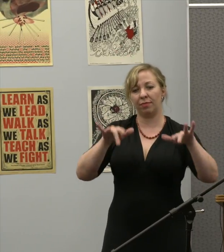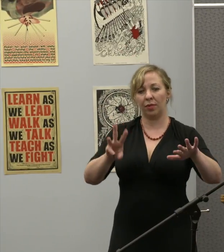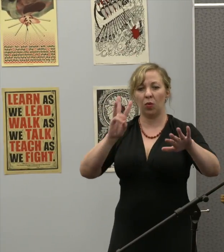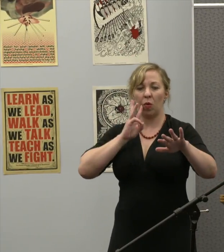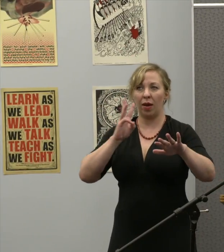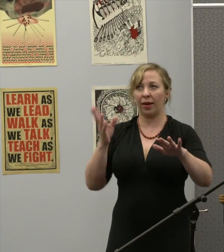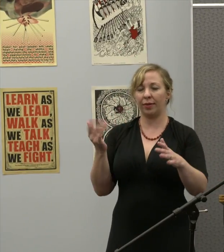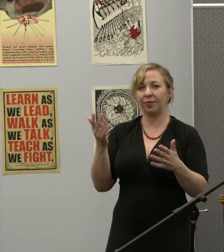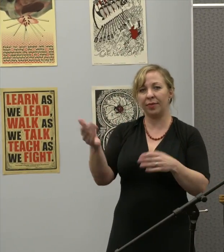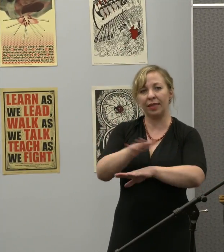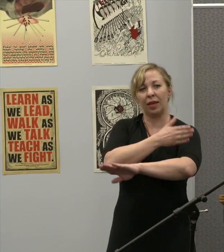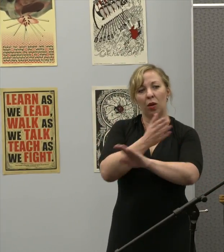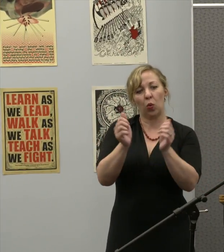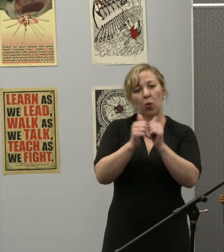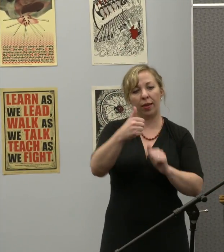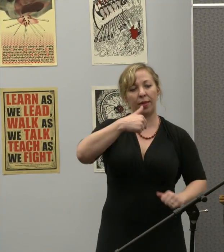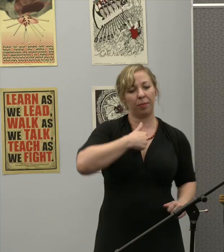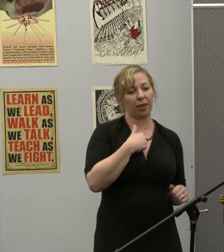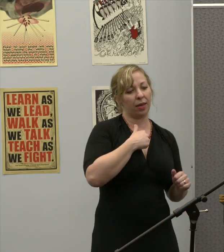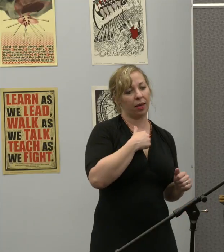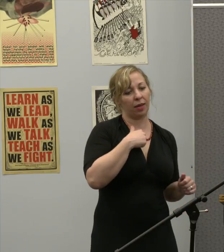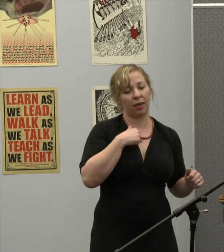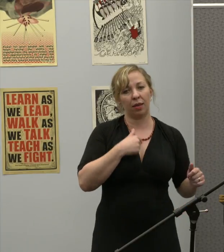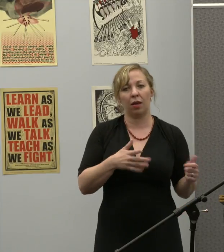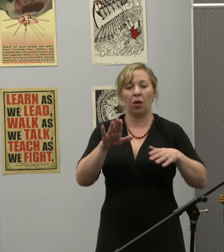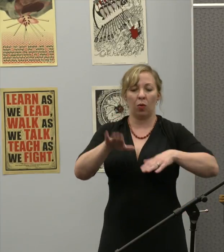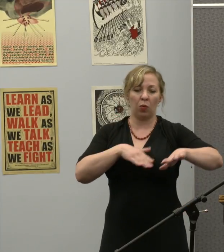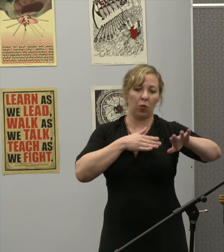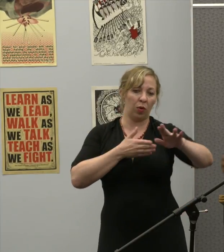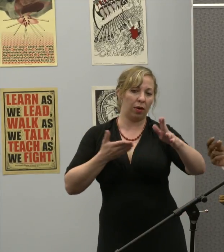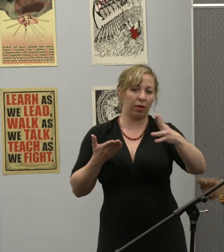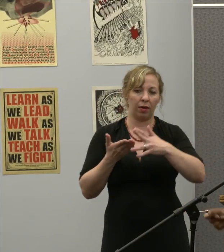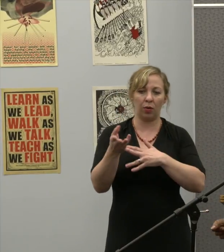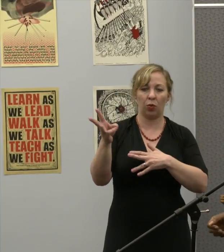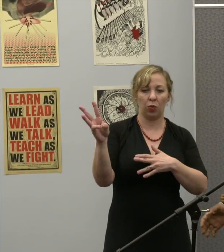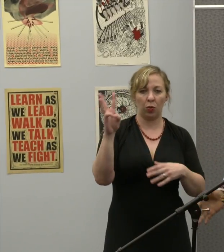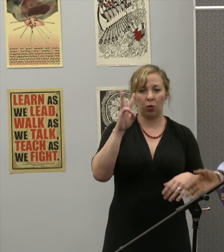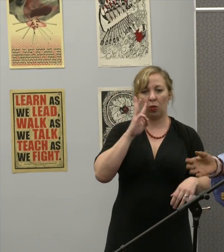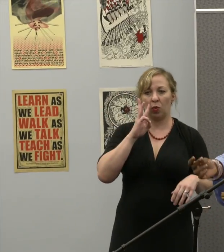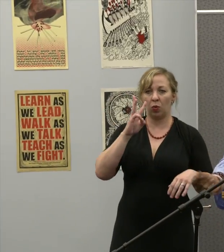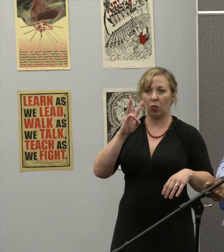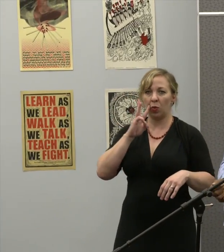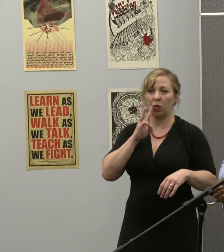me, wade in the water.